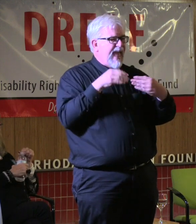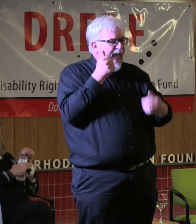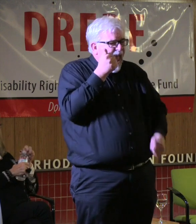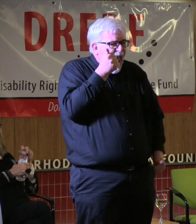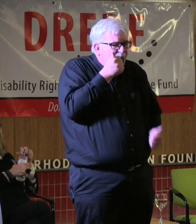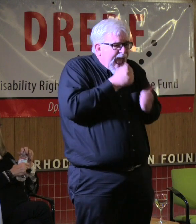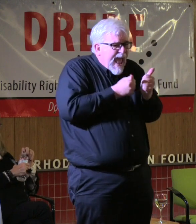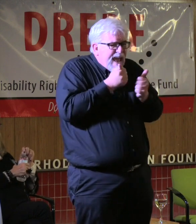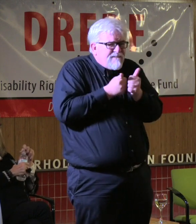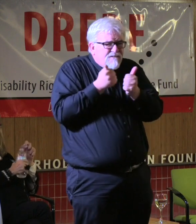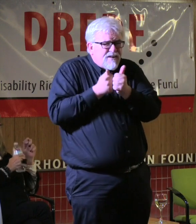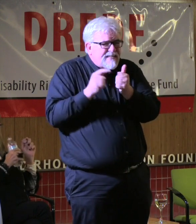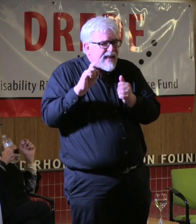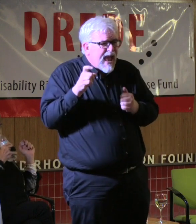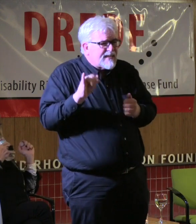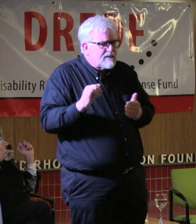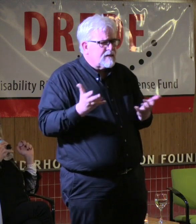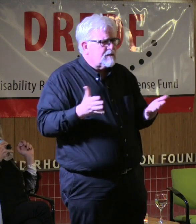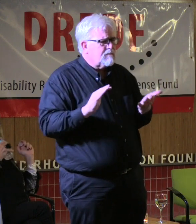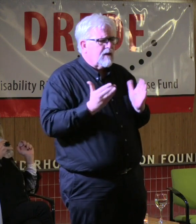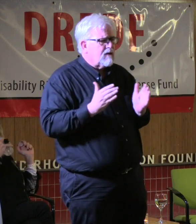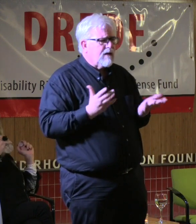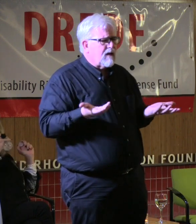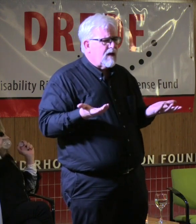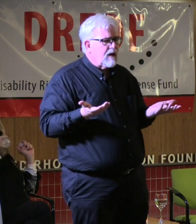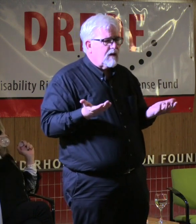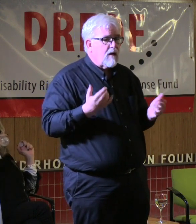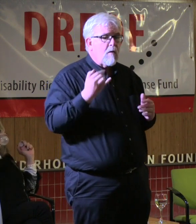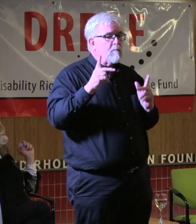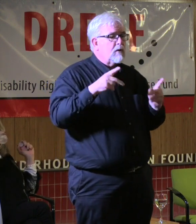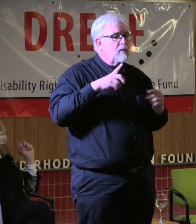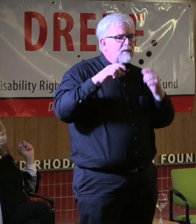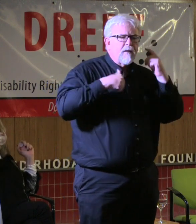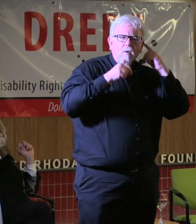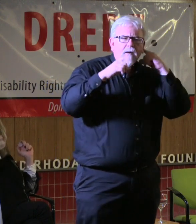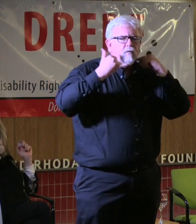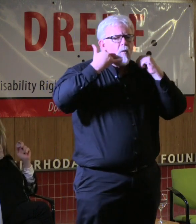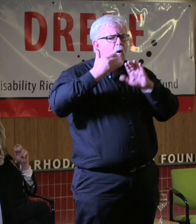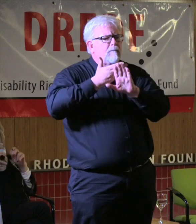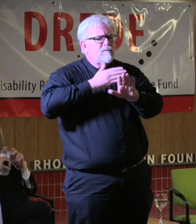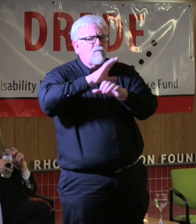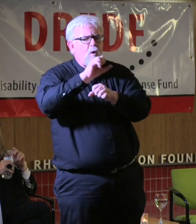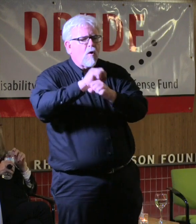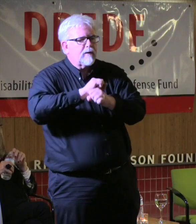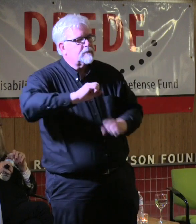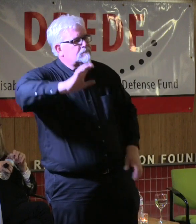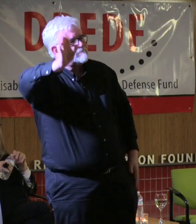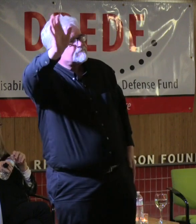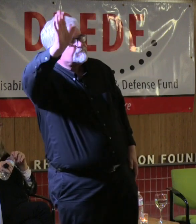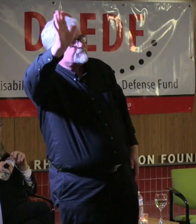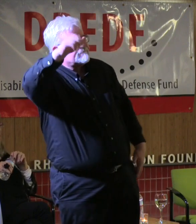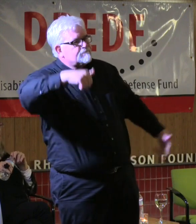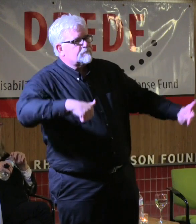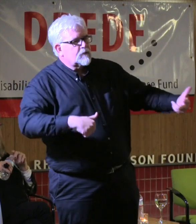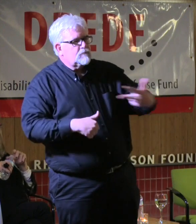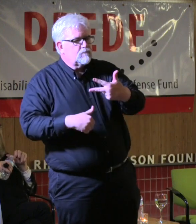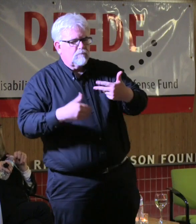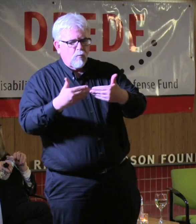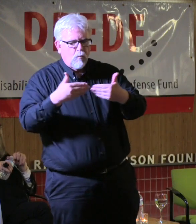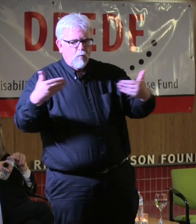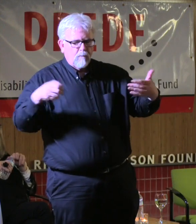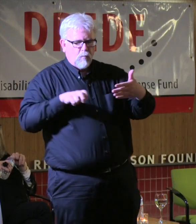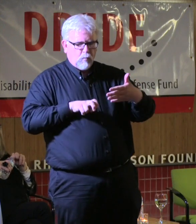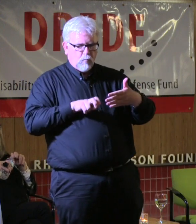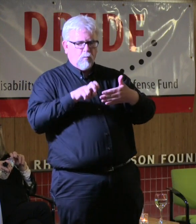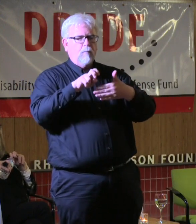Every single taxi. So if you're a person with a disability, you don't have to call ahead. You can be right out there in the curb, hail a taxi, and it's fully accessible.